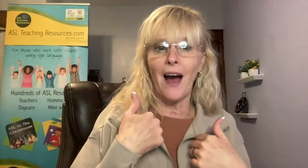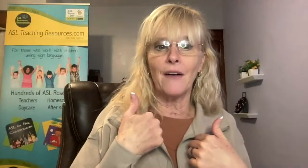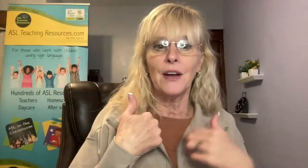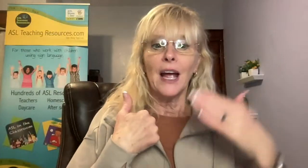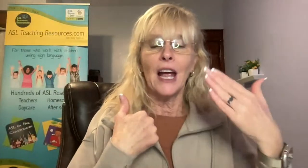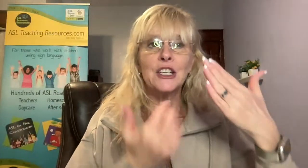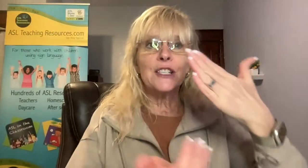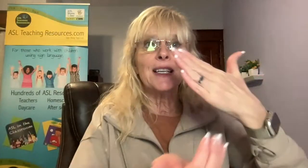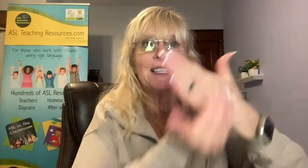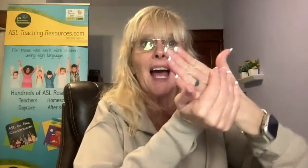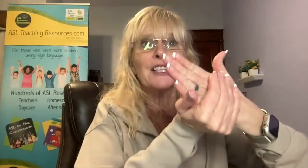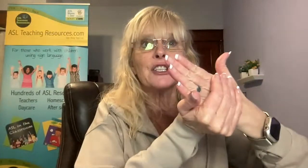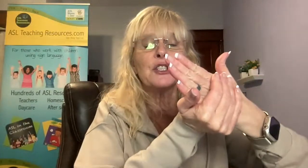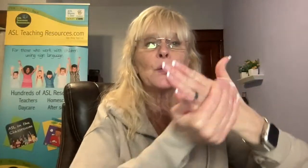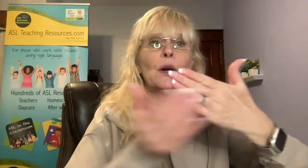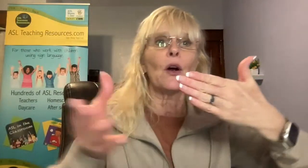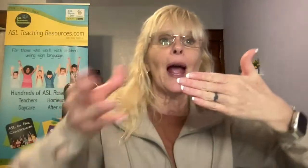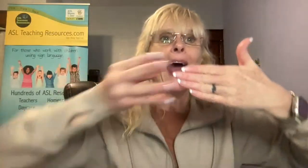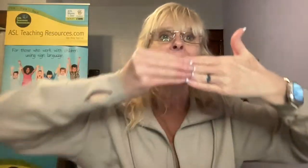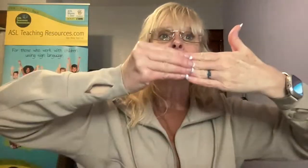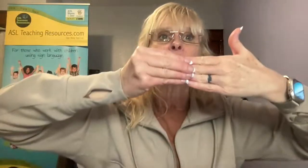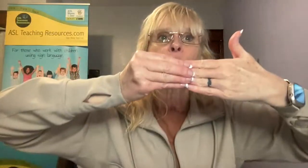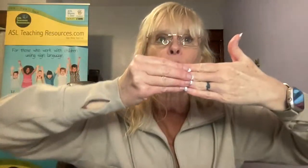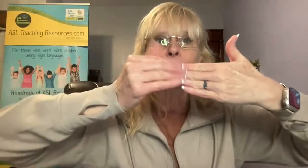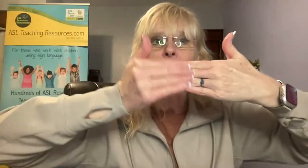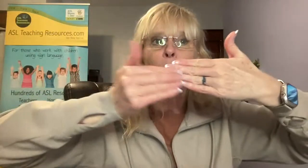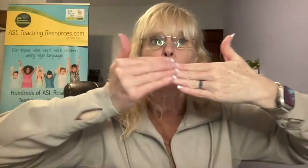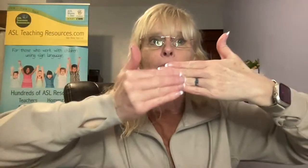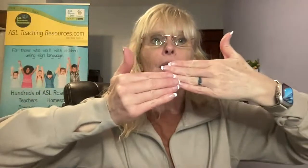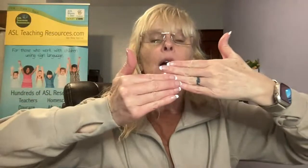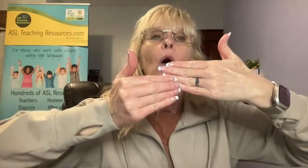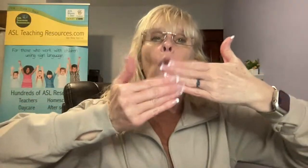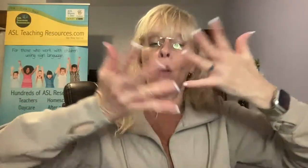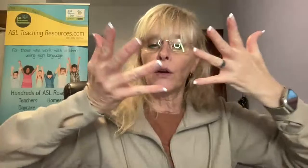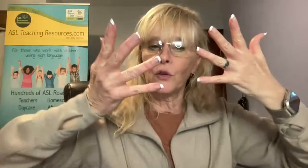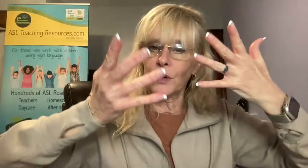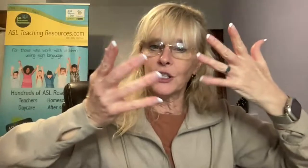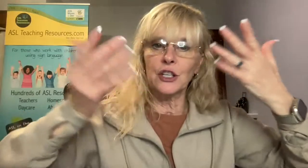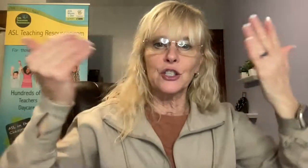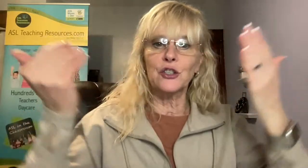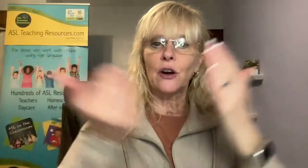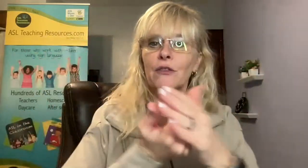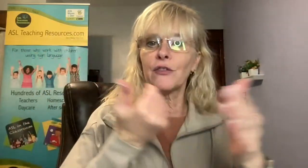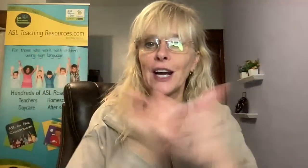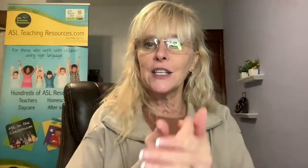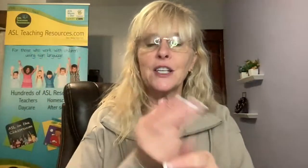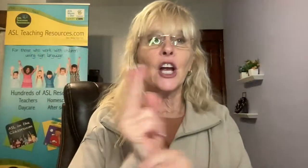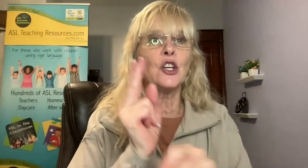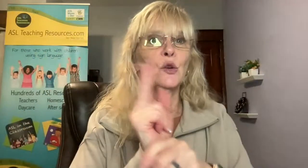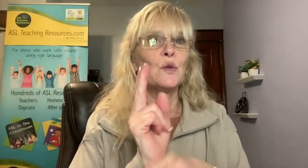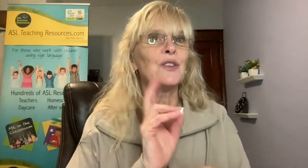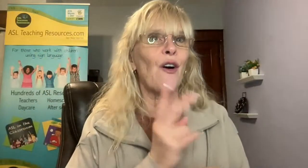have and just attach it to it or add it to it somewhere. Or you can just start fresh and use